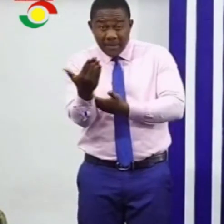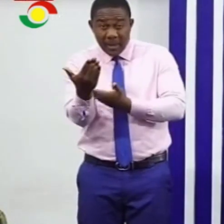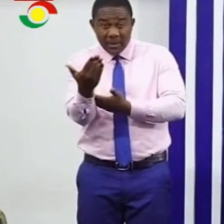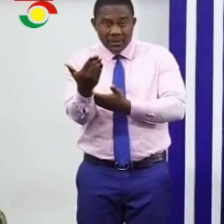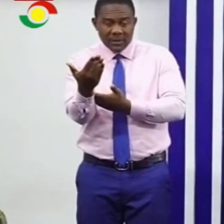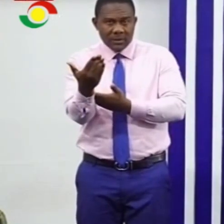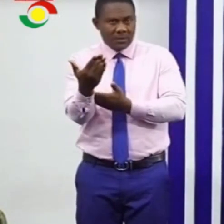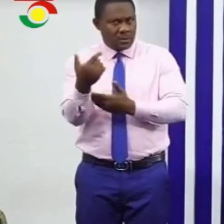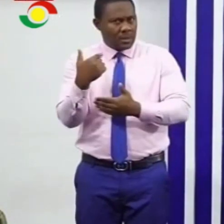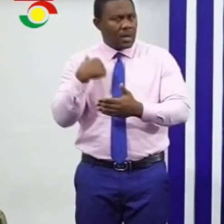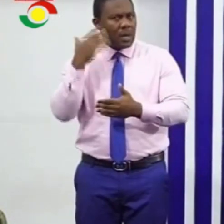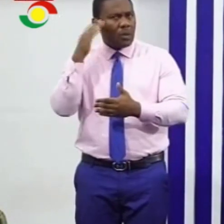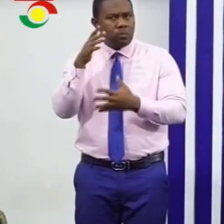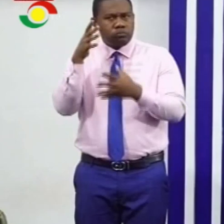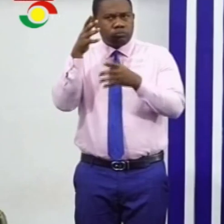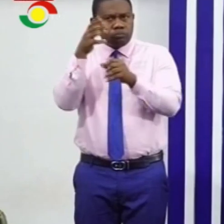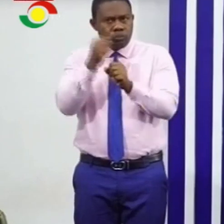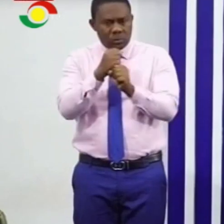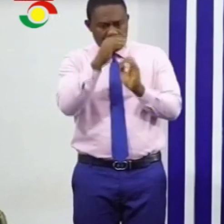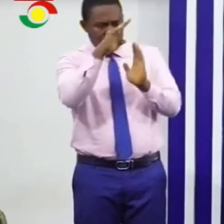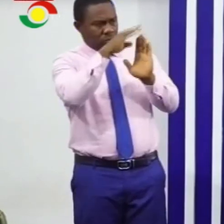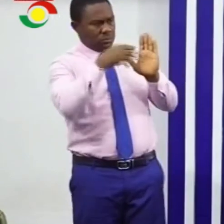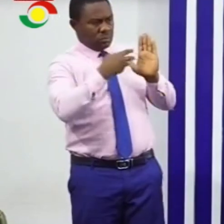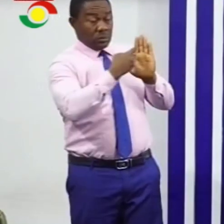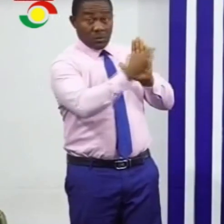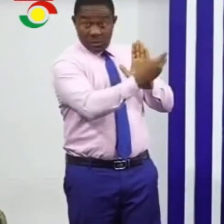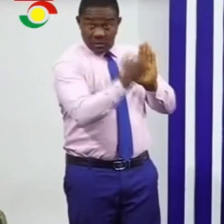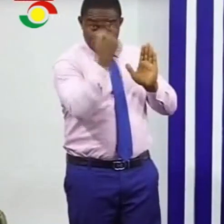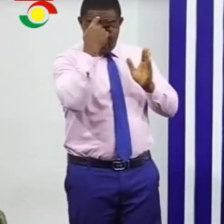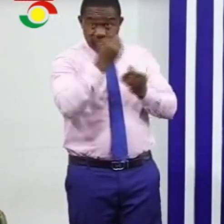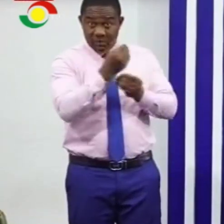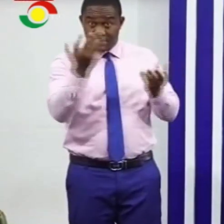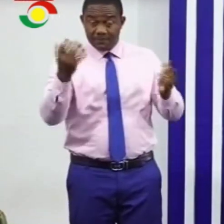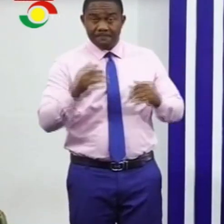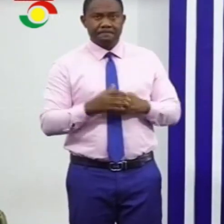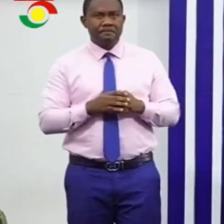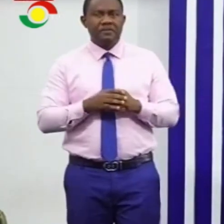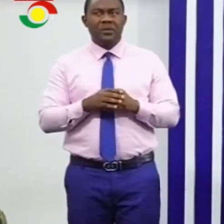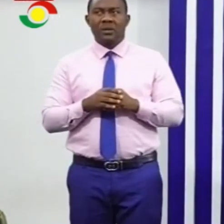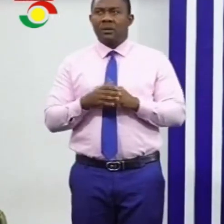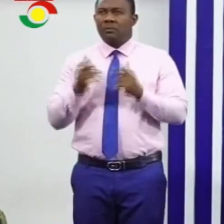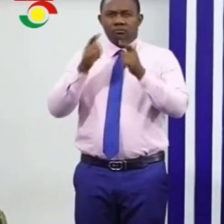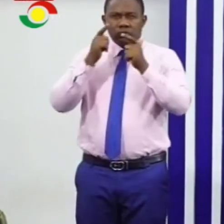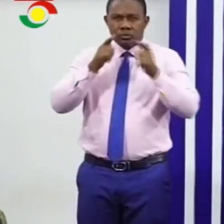I'll summarize it in a tabular form. General surveillance 106,